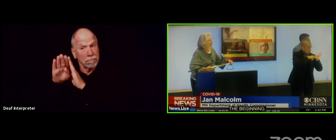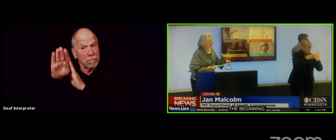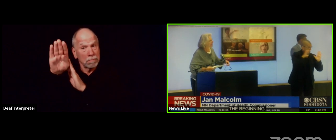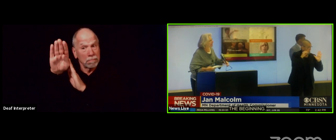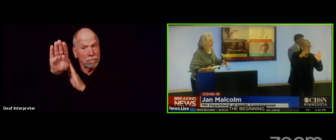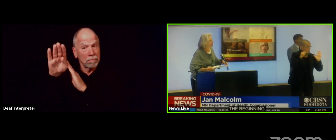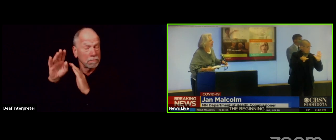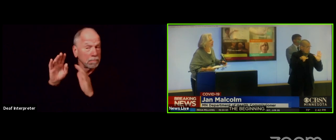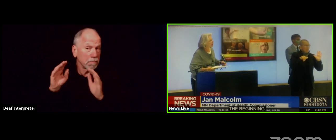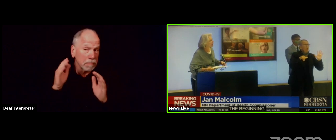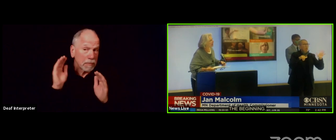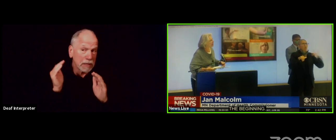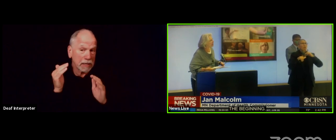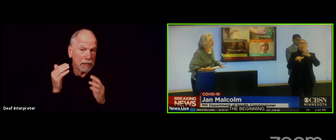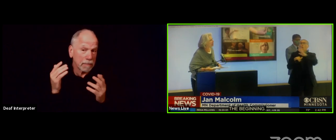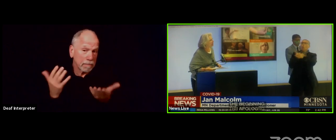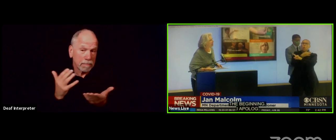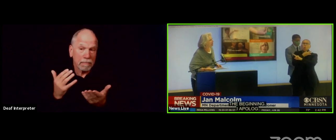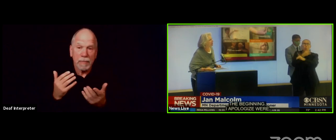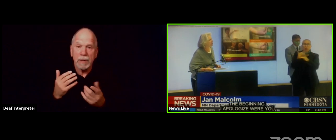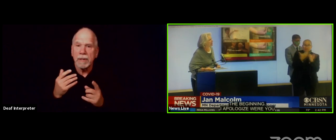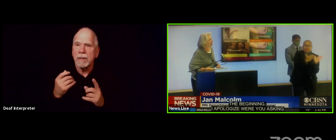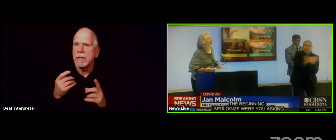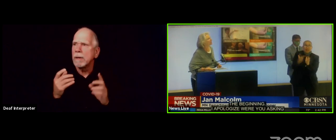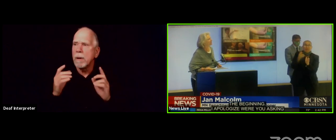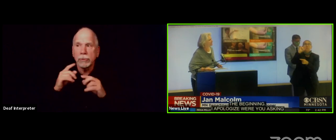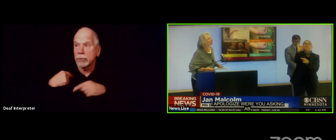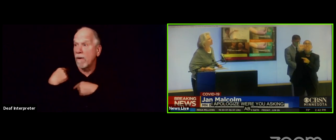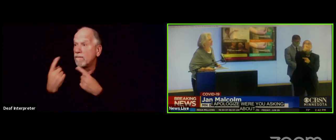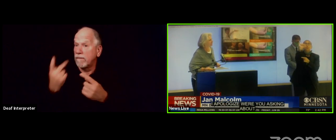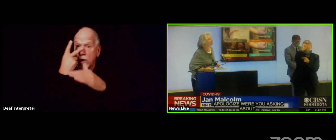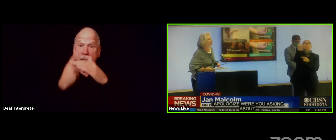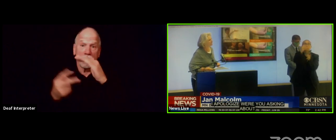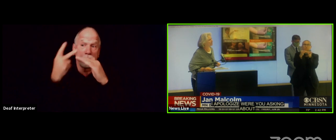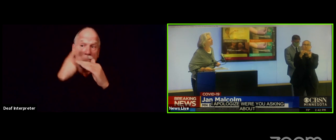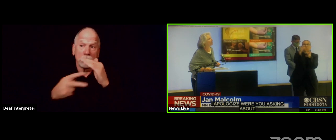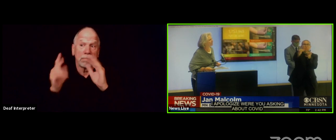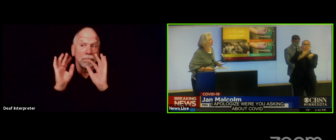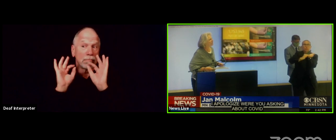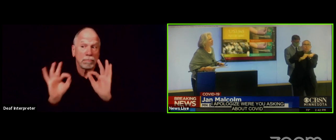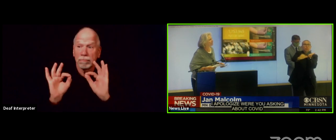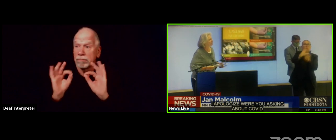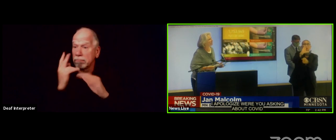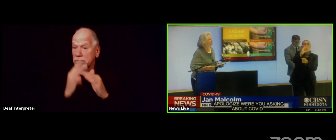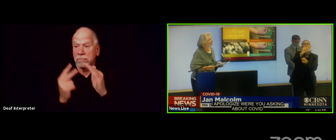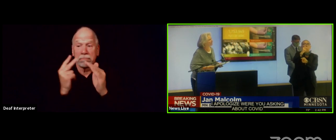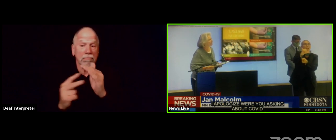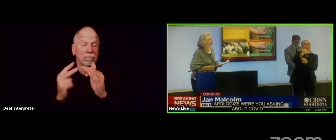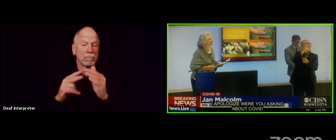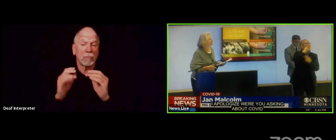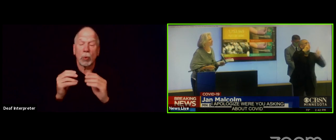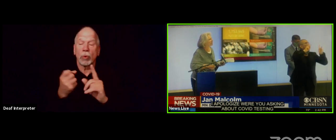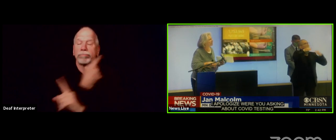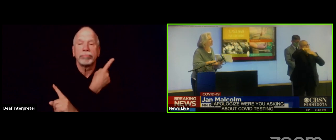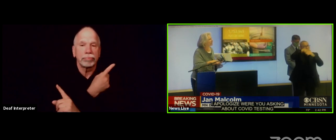if there's a plan to extend that agreement. So if you worry, if it lapses, if people aren't